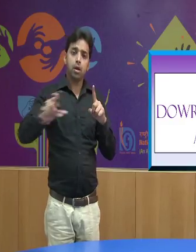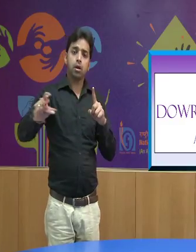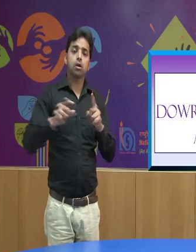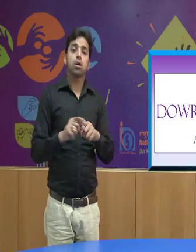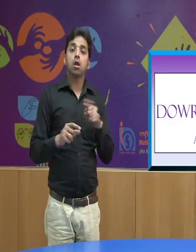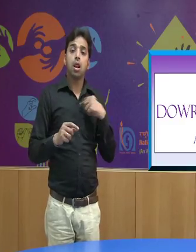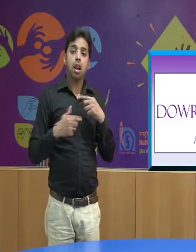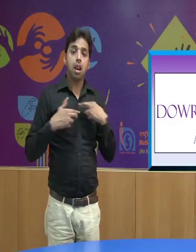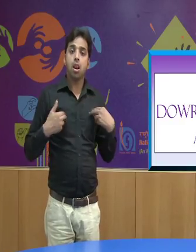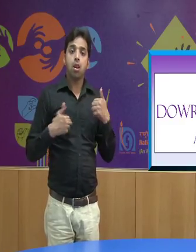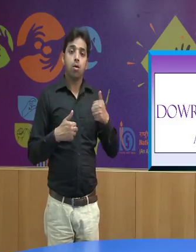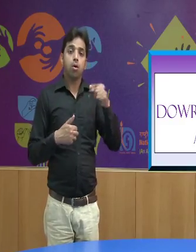as illegal.